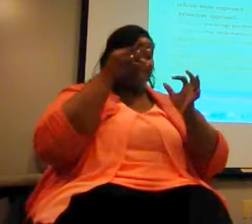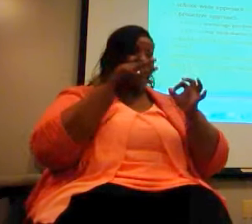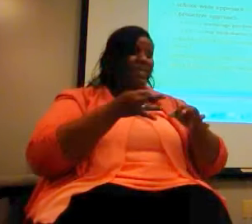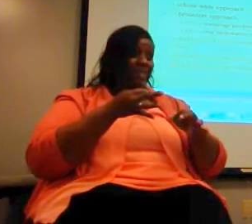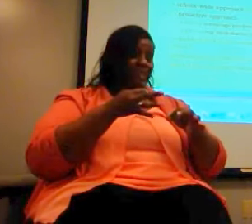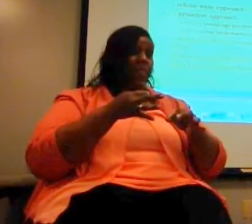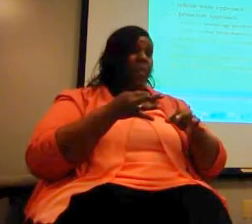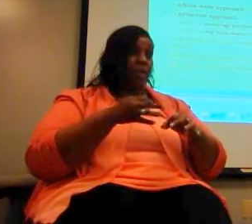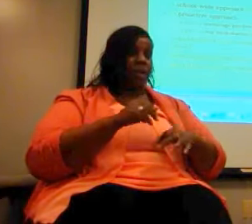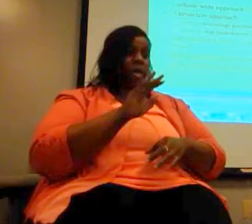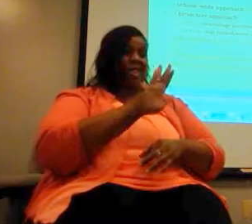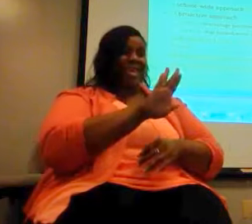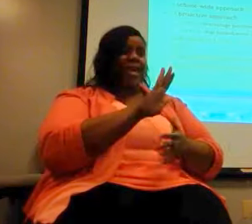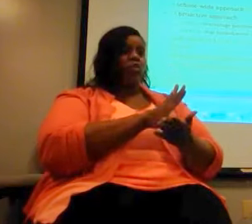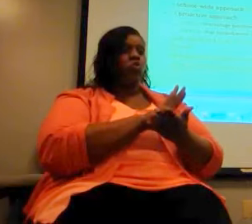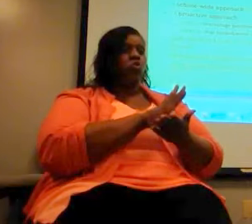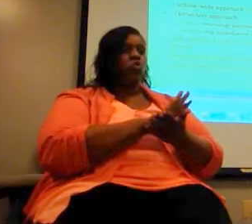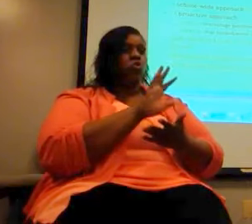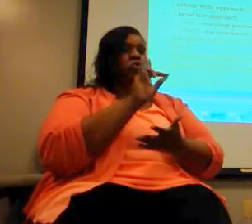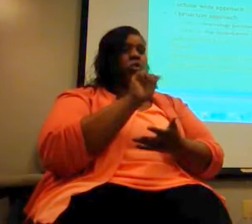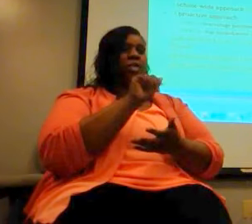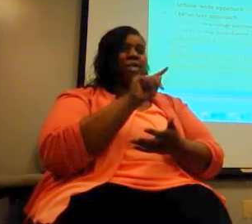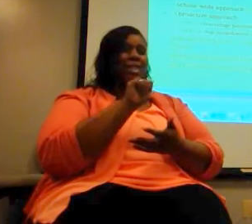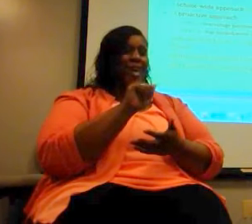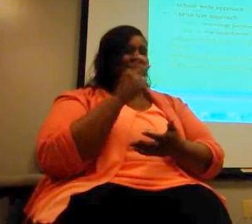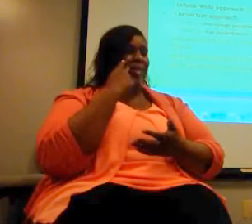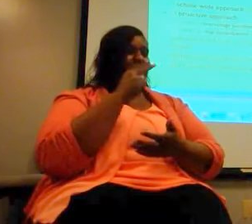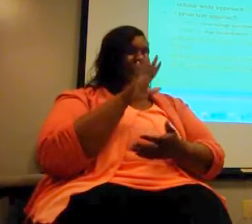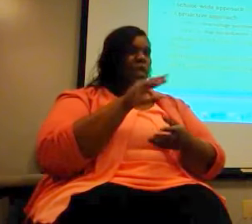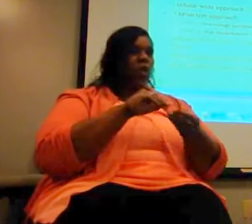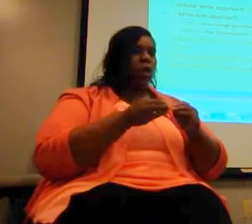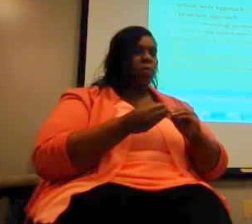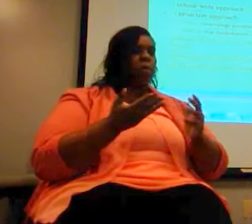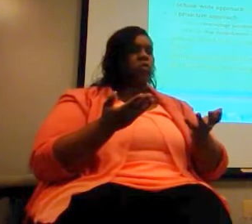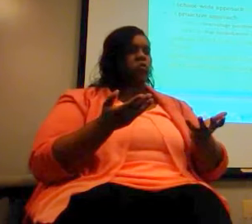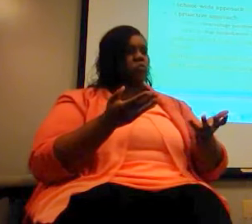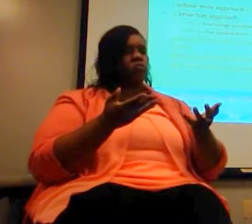that individual school's data. They look at their numbers, they